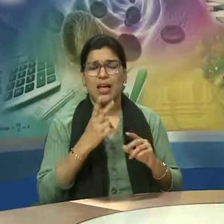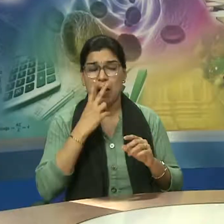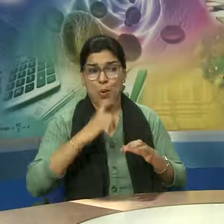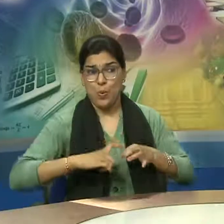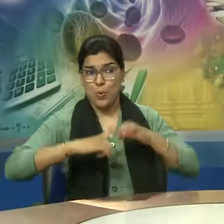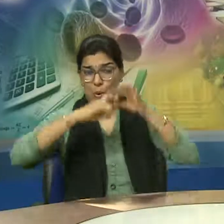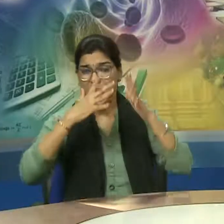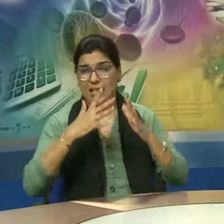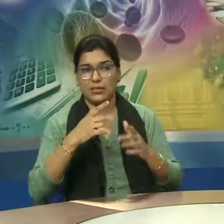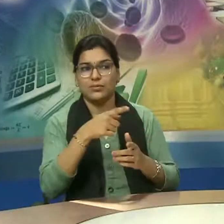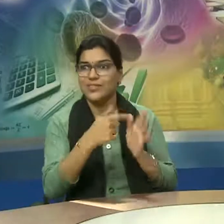We only say